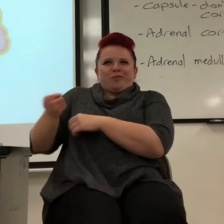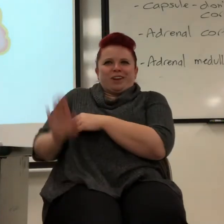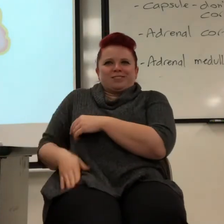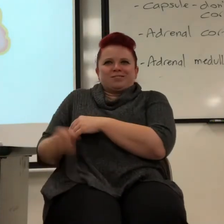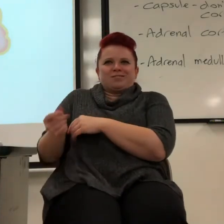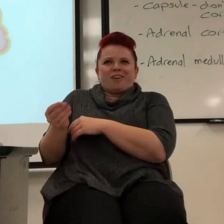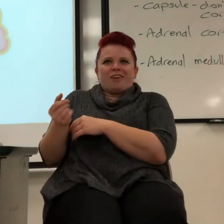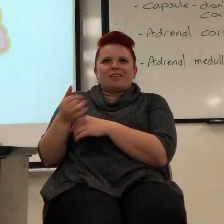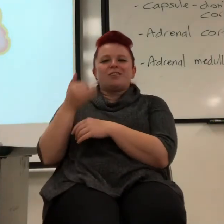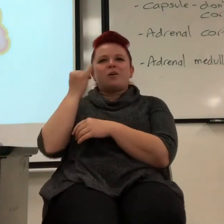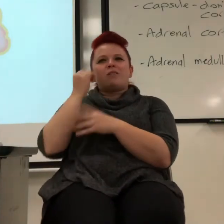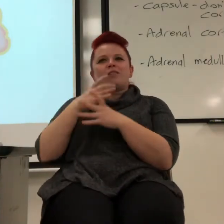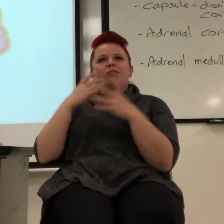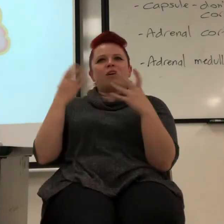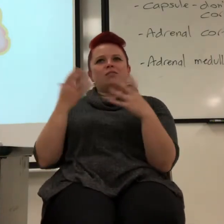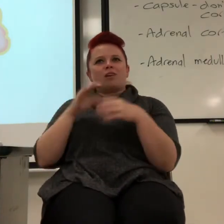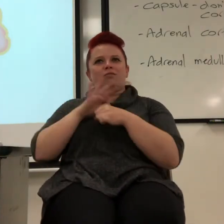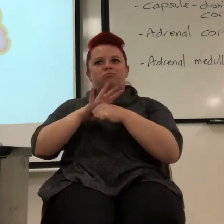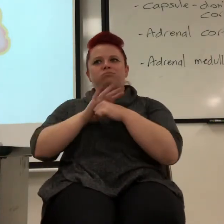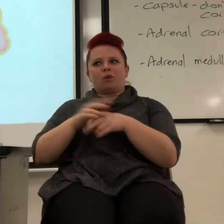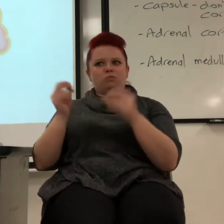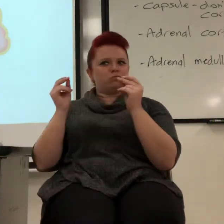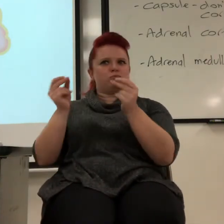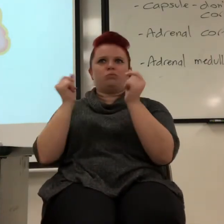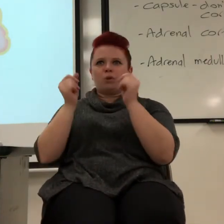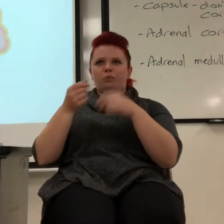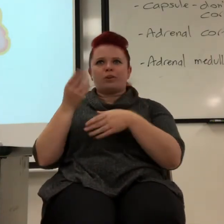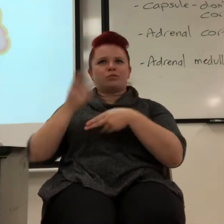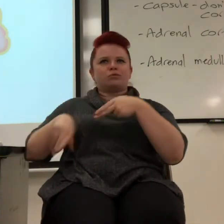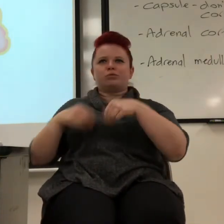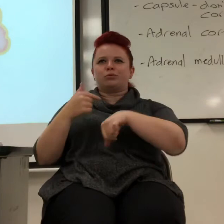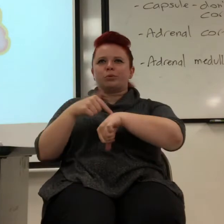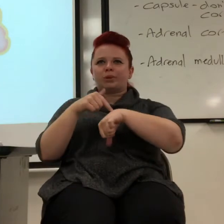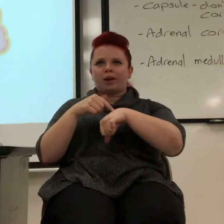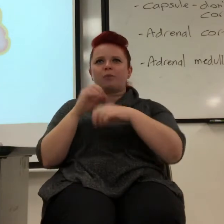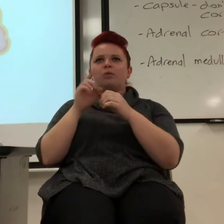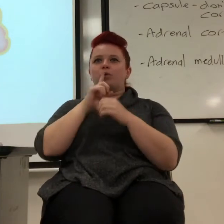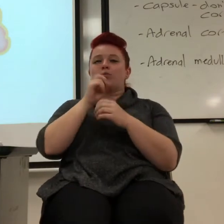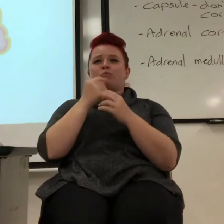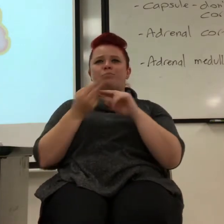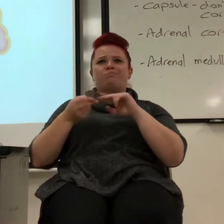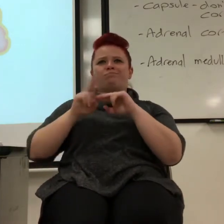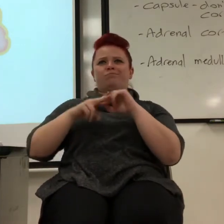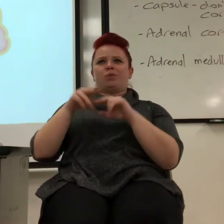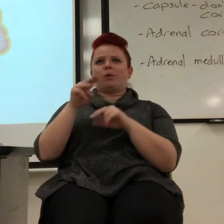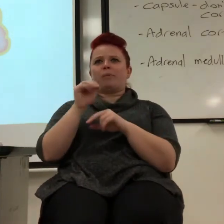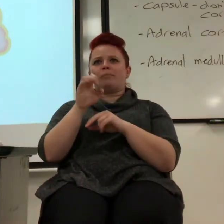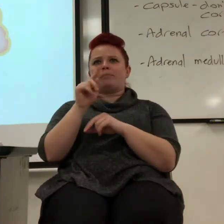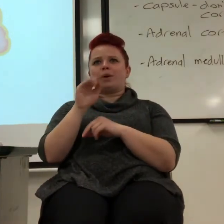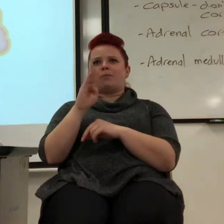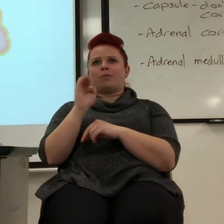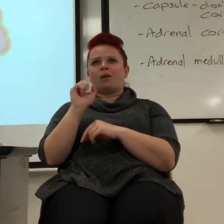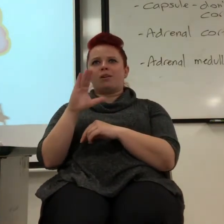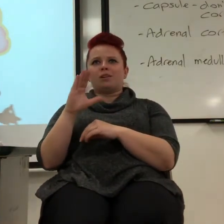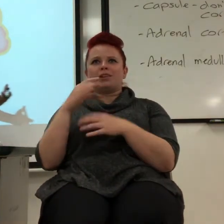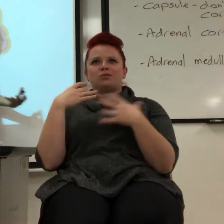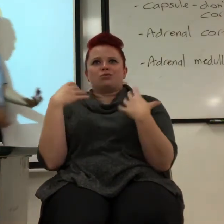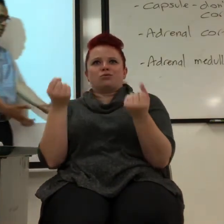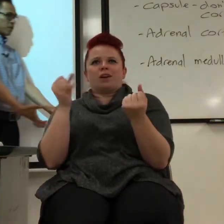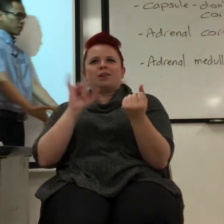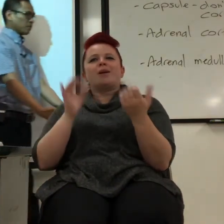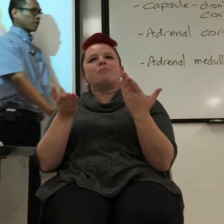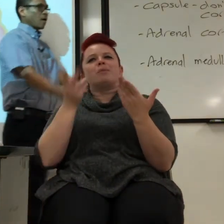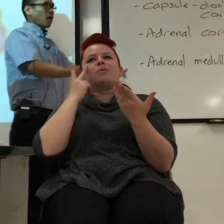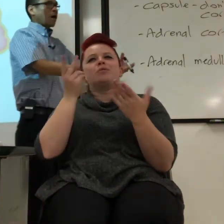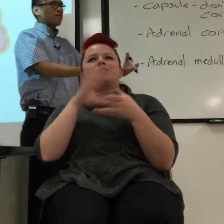period of time. Catecholamines, they really increase metabolic strength. You always hear about the stories of maybe a grandma who has